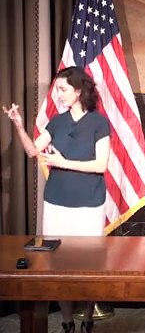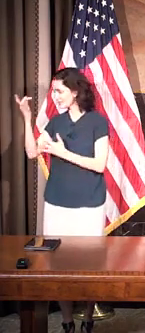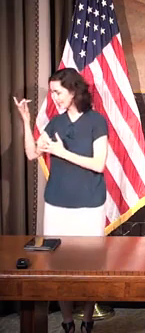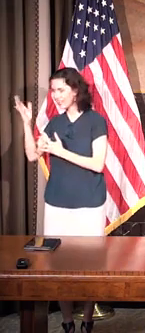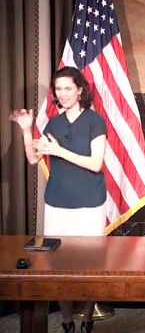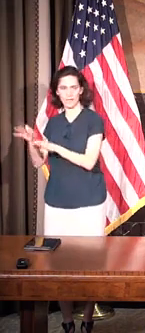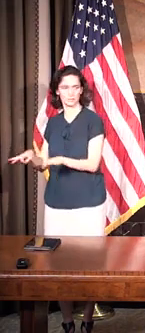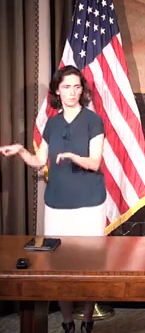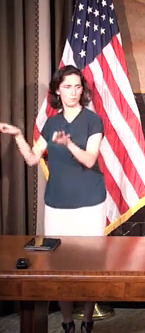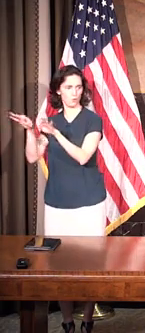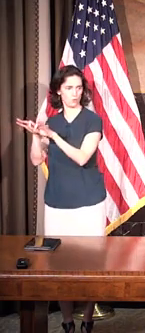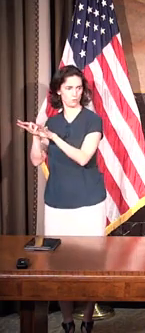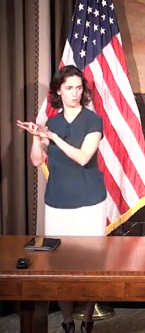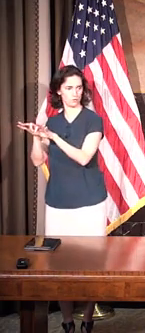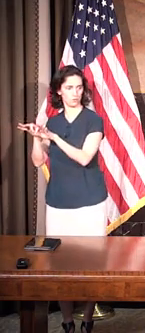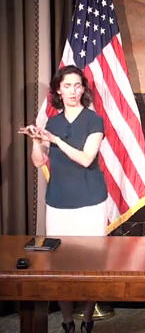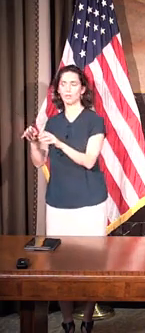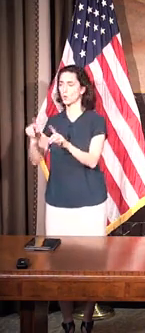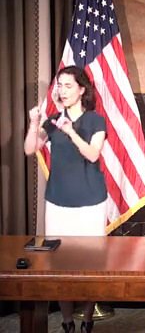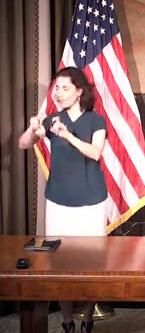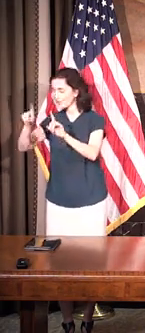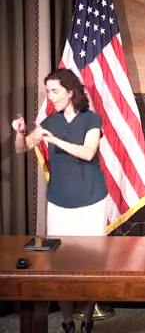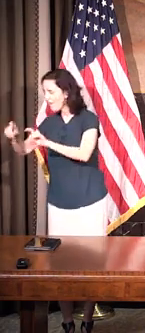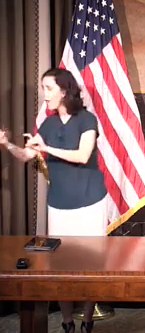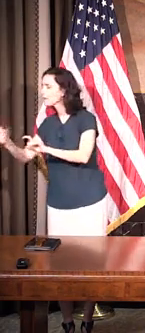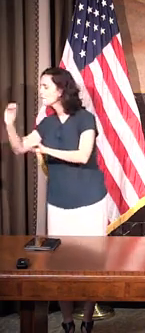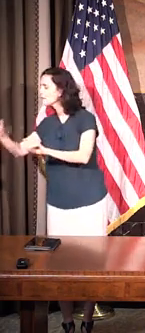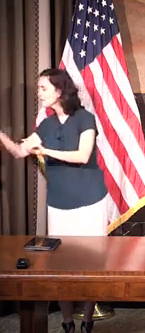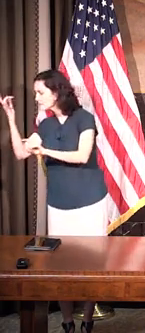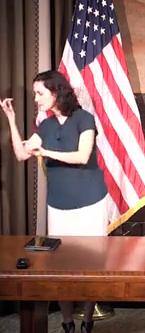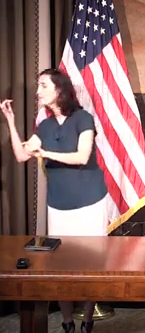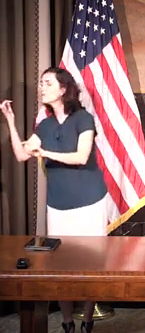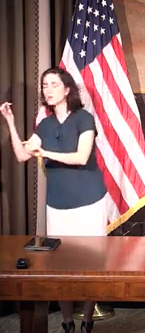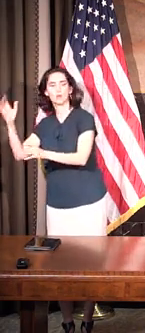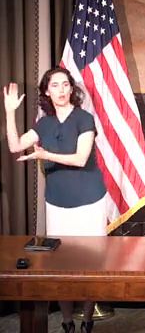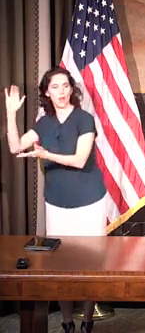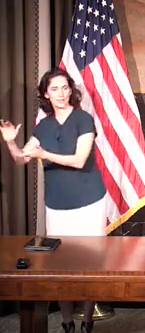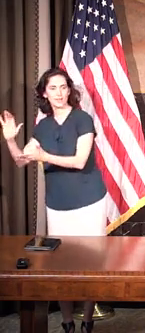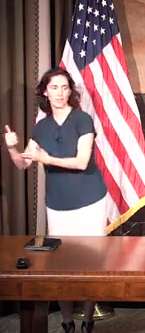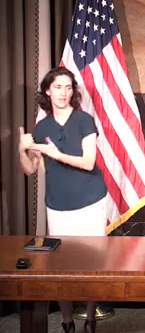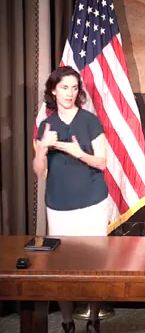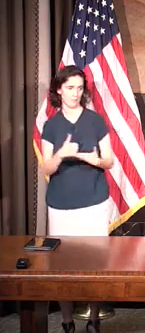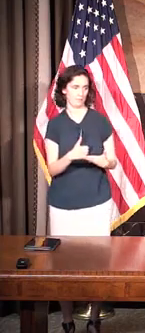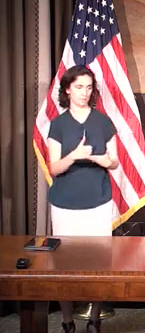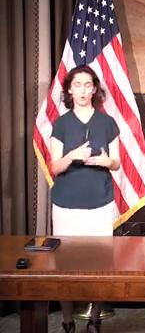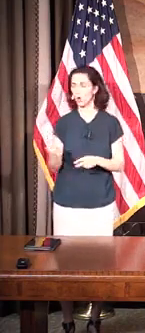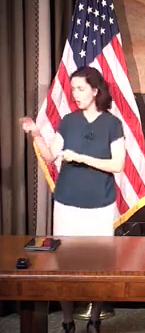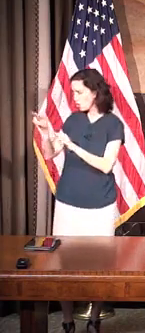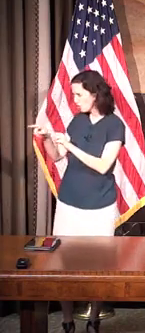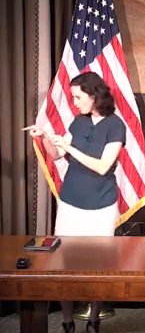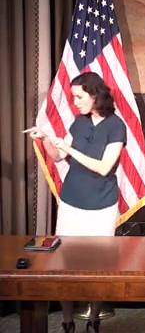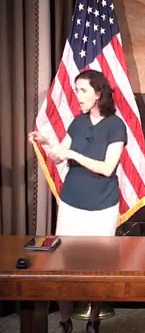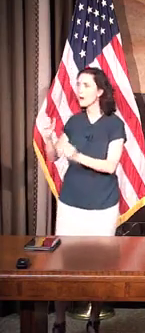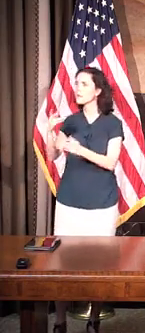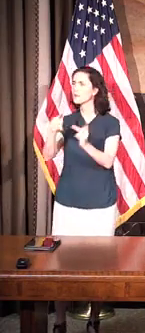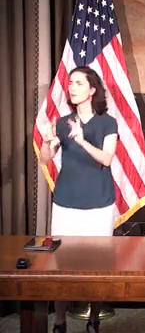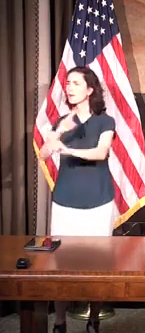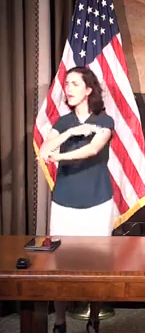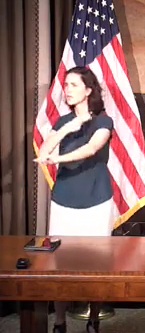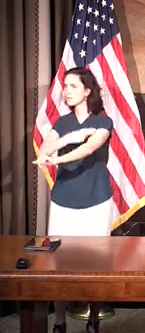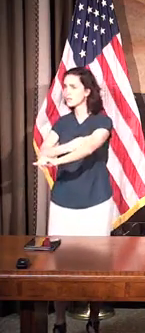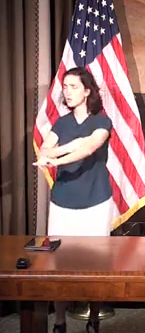the percent positivity, you look at new cases, you look at hospitalizations, all of it. But the first sign that you're either doing better or worse often